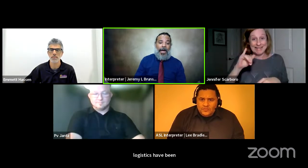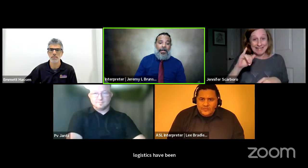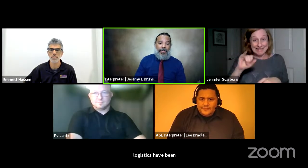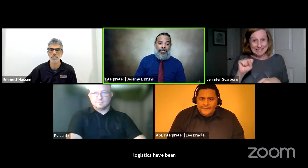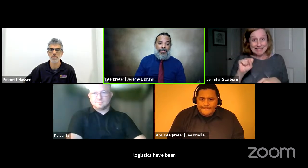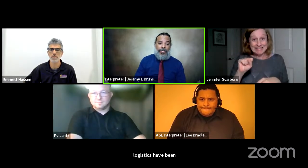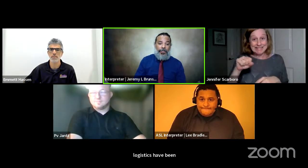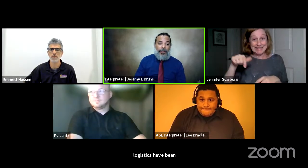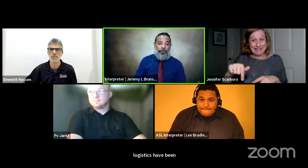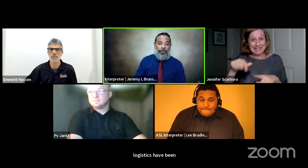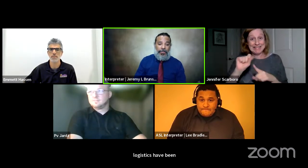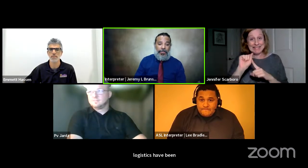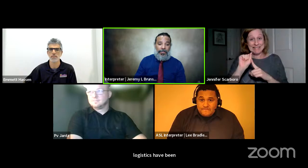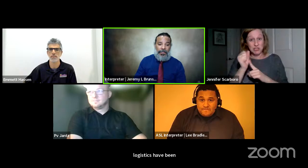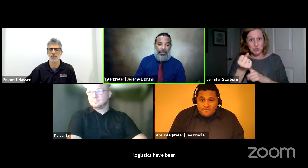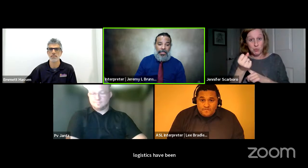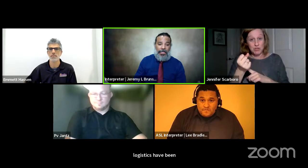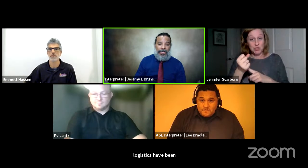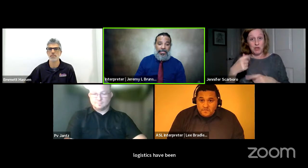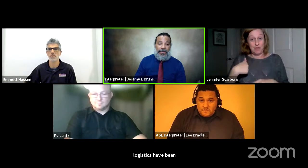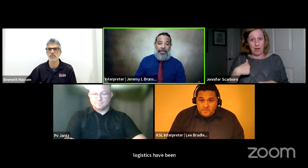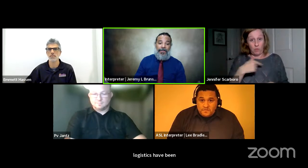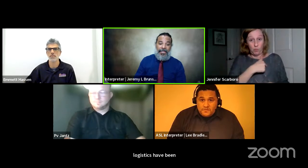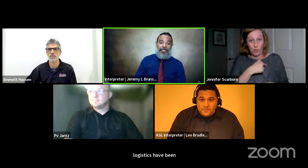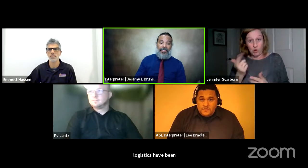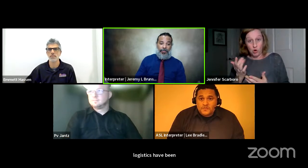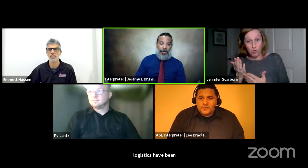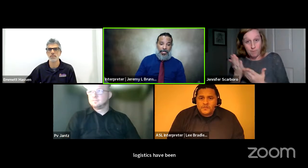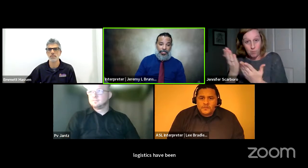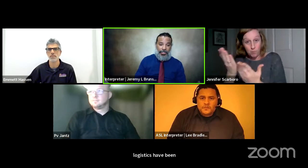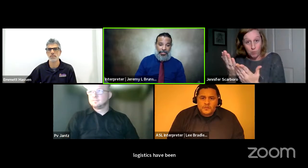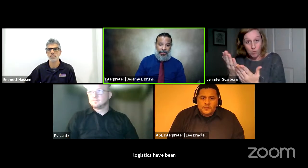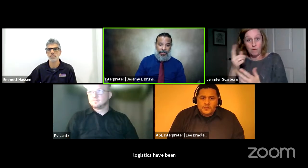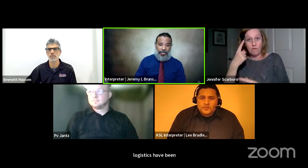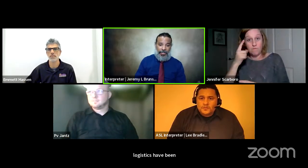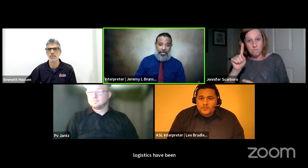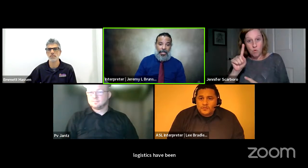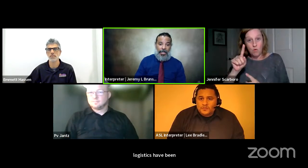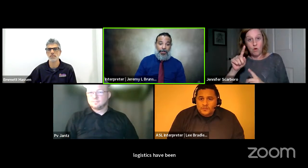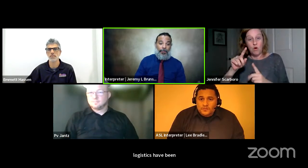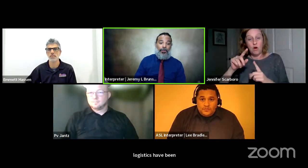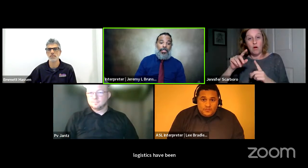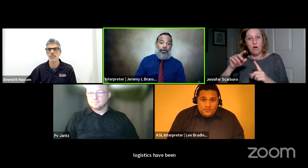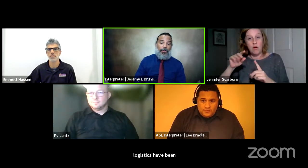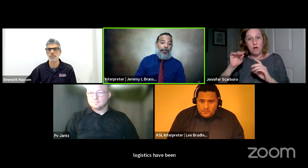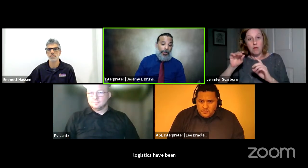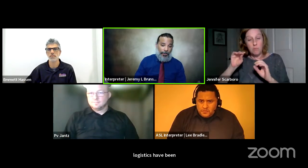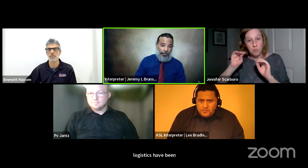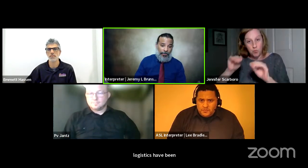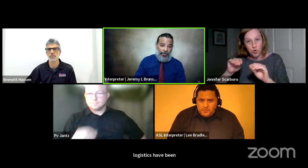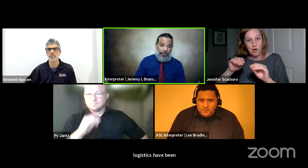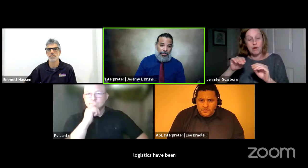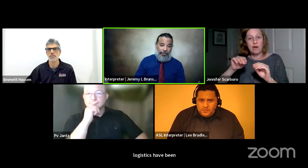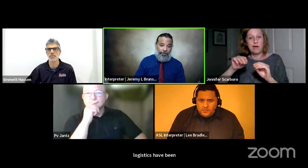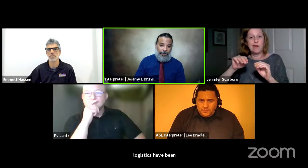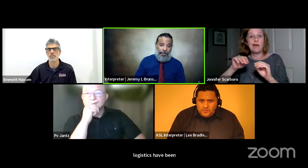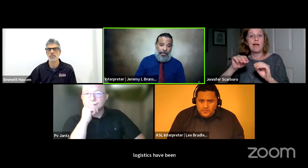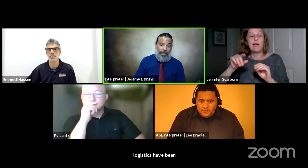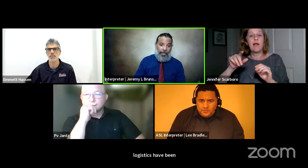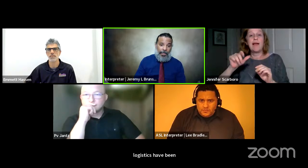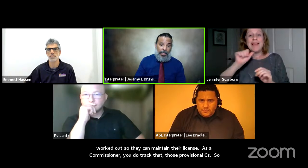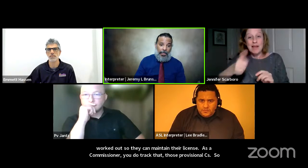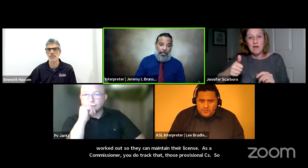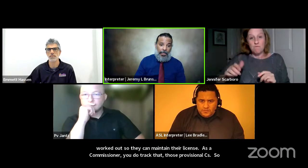So my question to you is that in this situation, in the motion that we proposed,